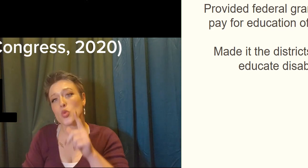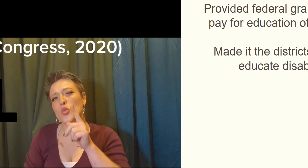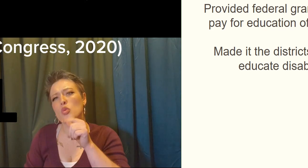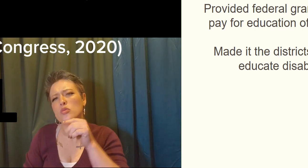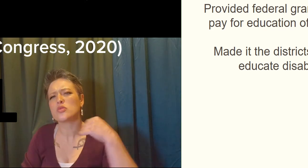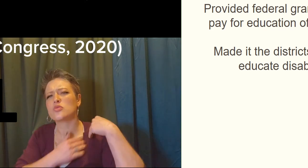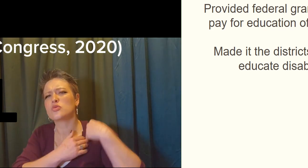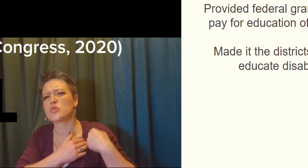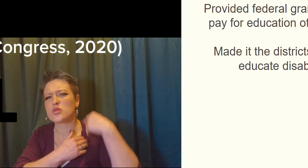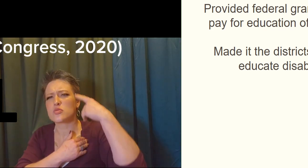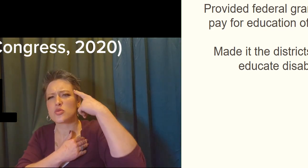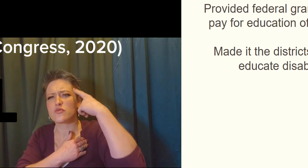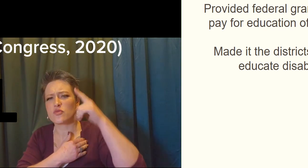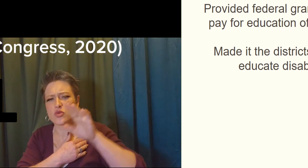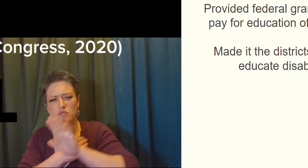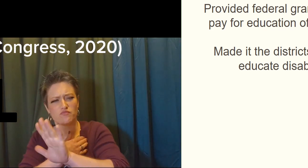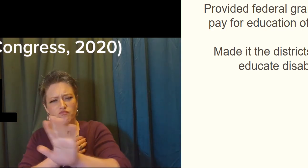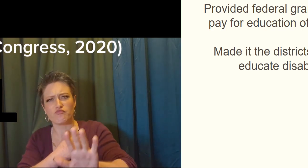Secondly,